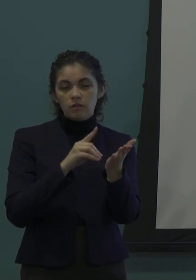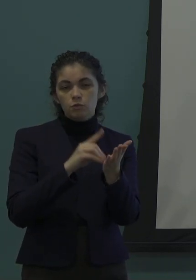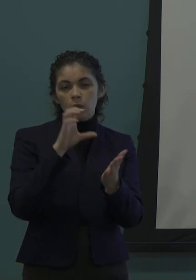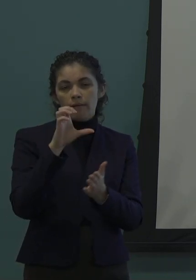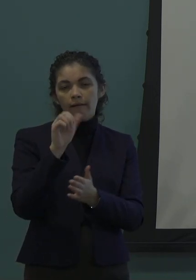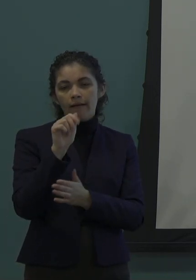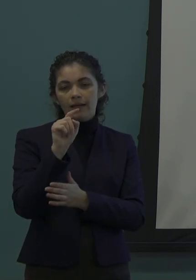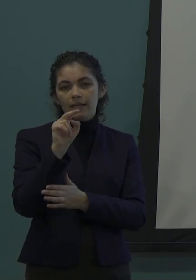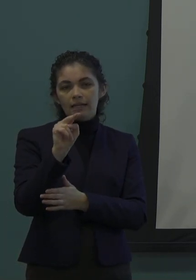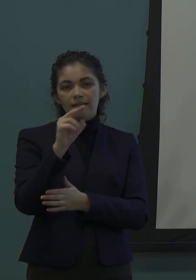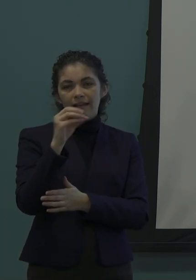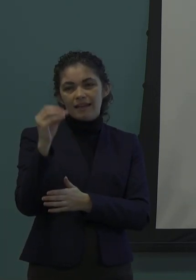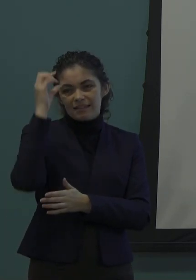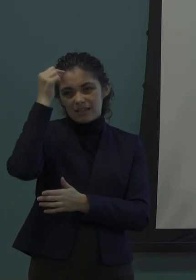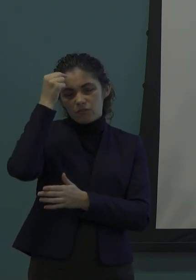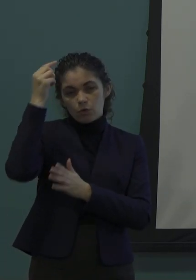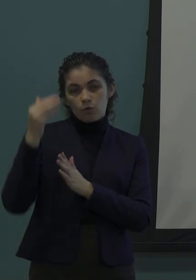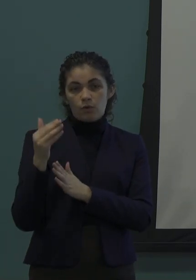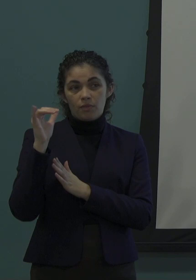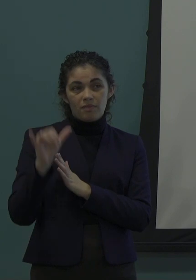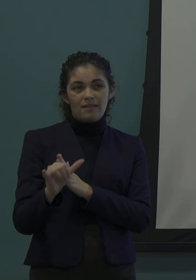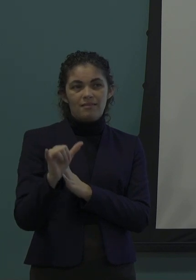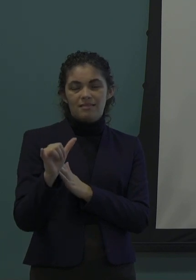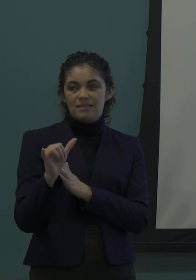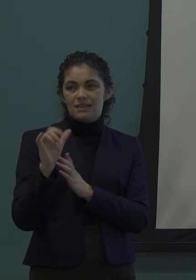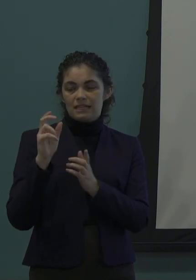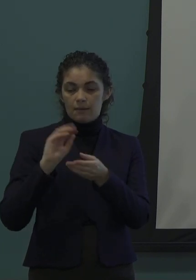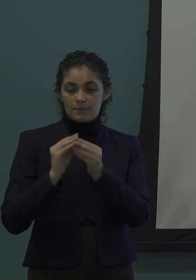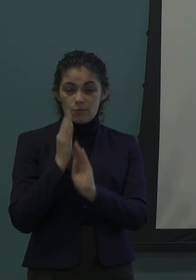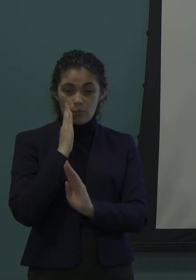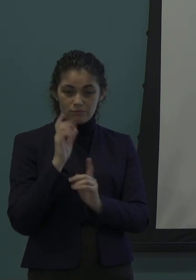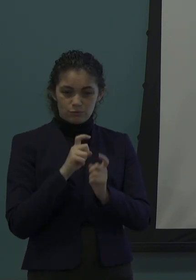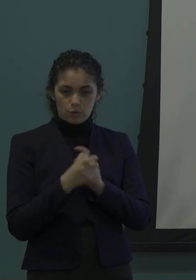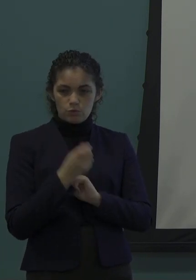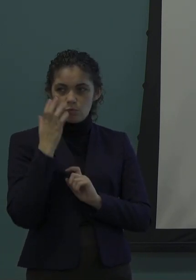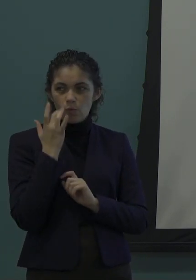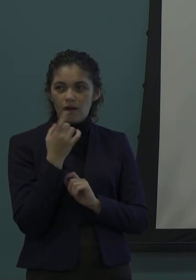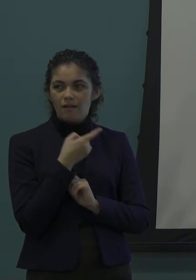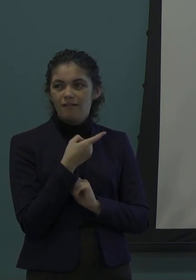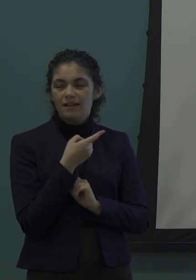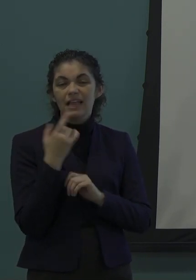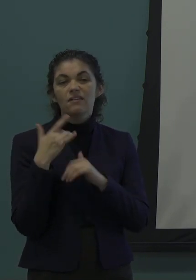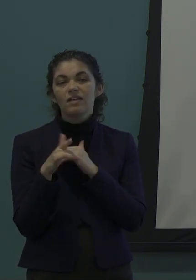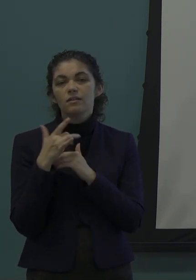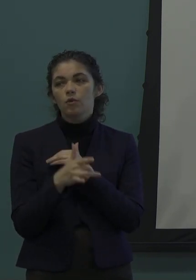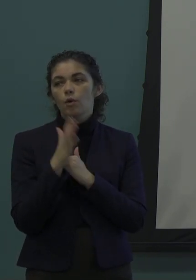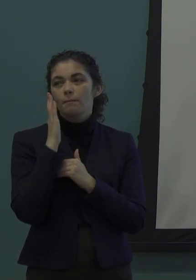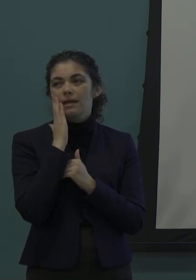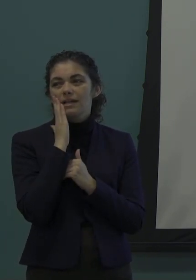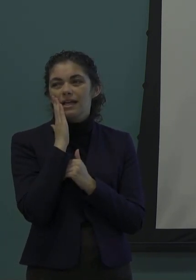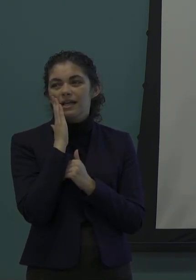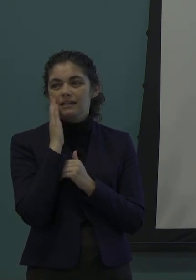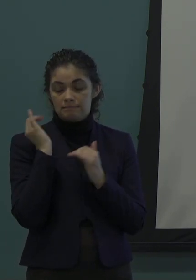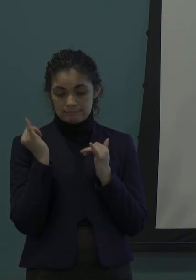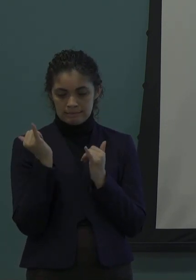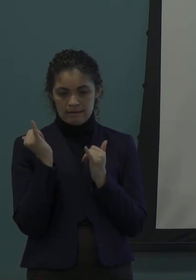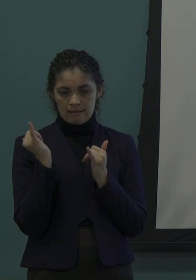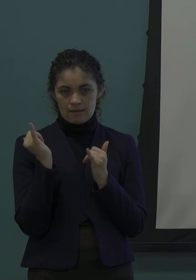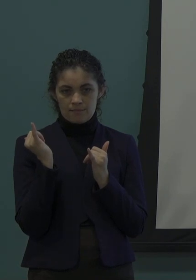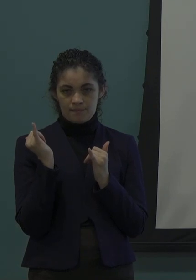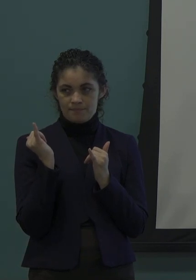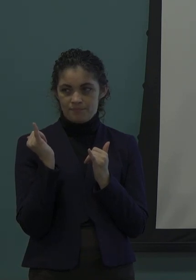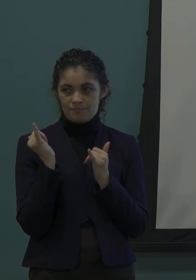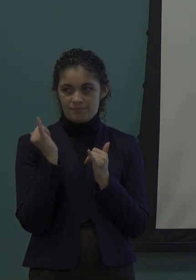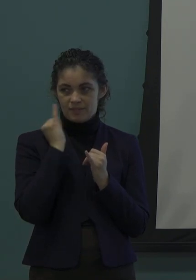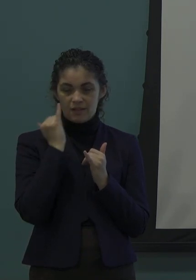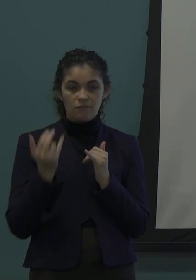Governor DeWine, you'll see that these numbers may change because this is based on the availability of beds today. And